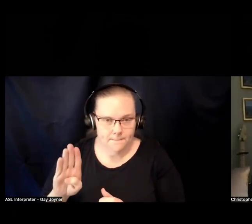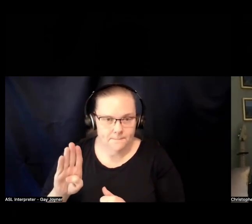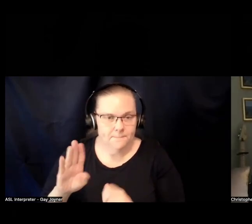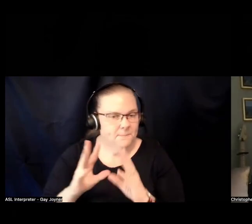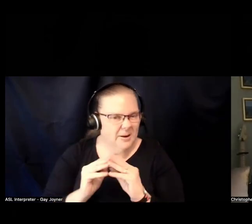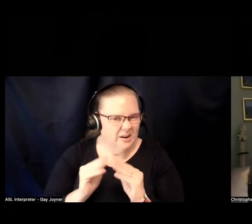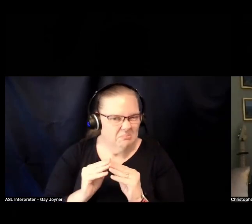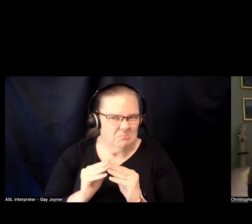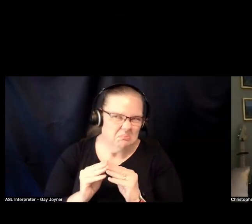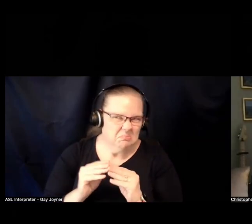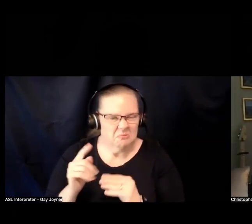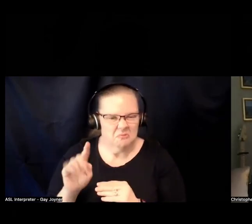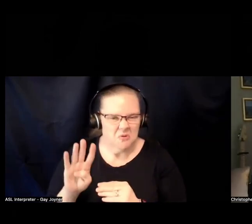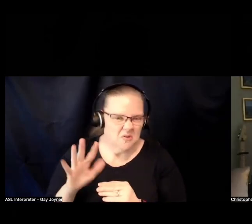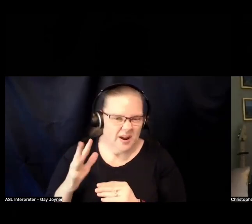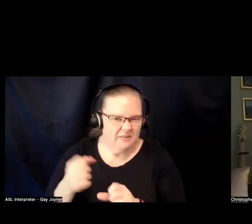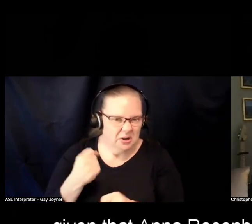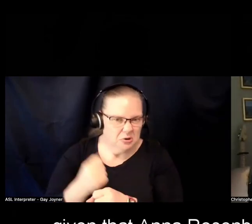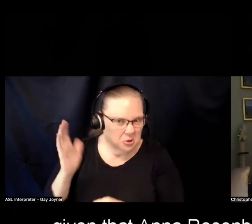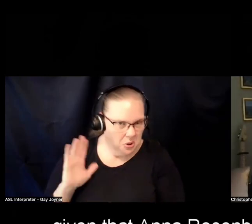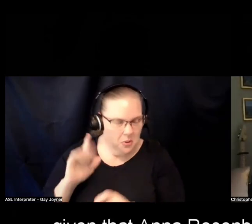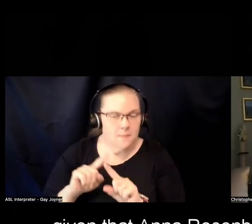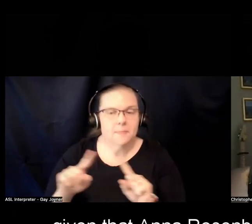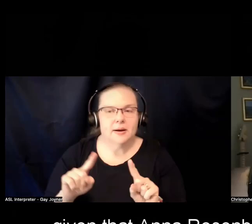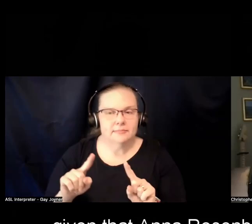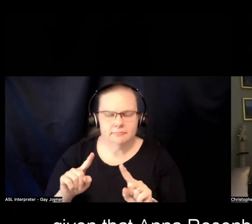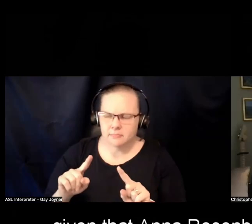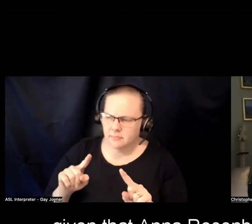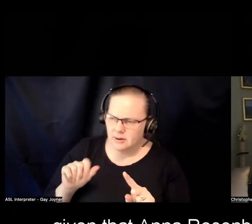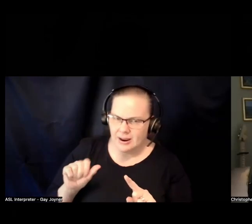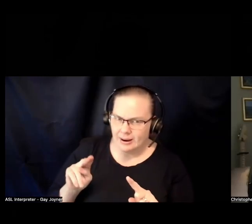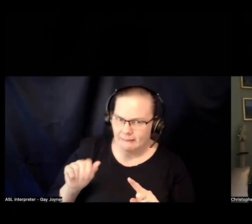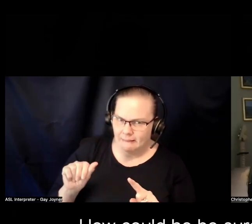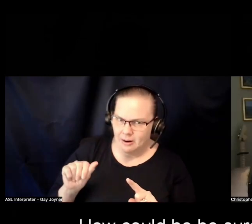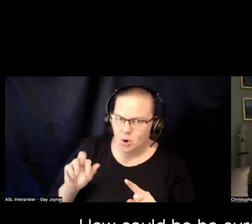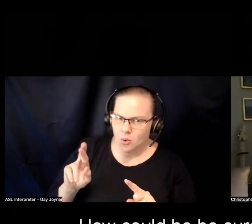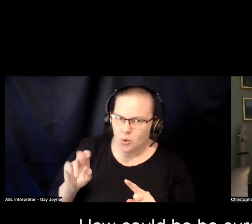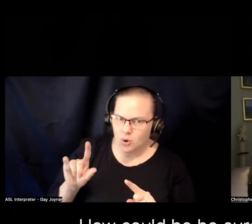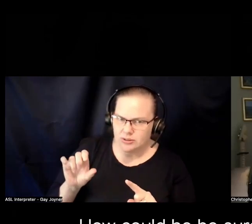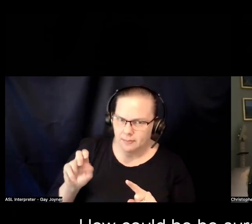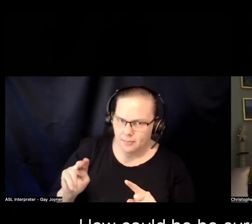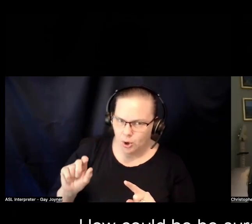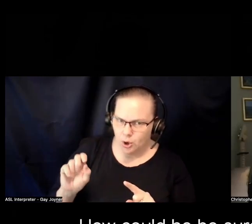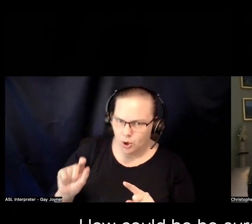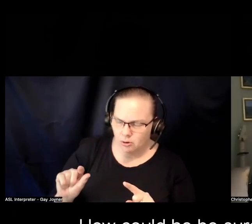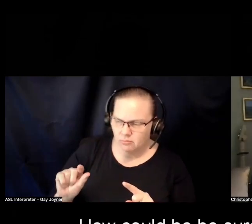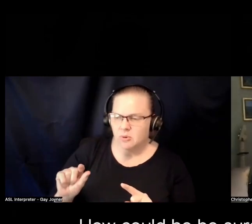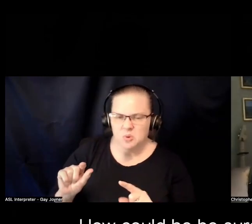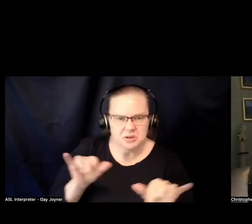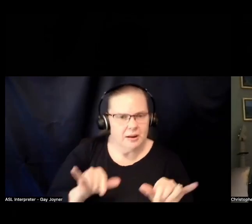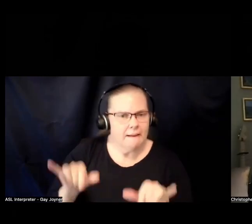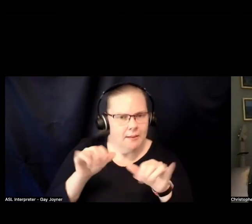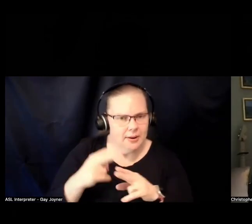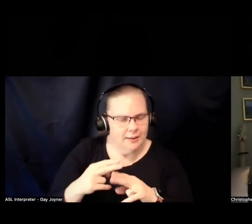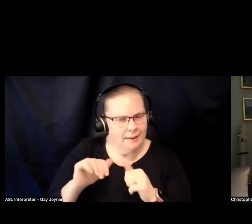meetings. The committee was skeptical, given that Anna Rosenberg was a common name. How could he be sure that it was this